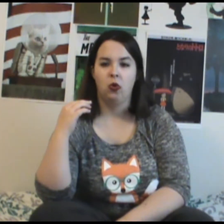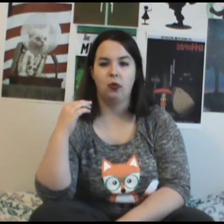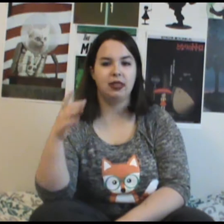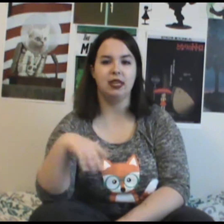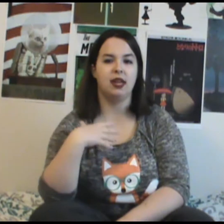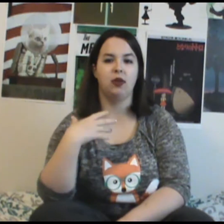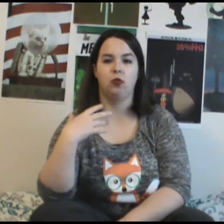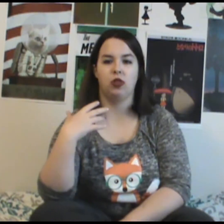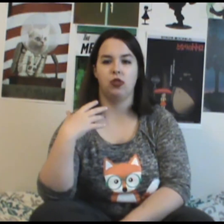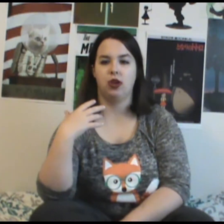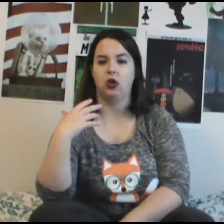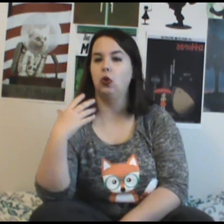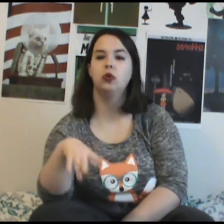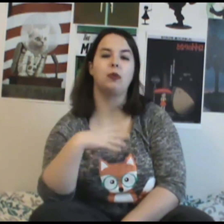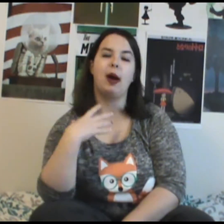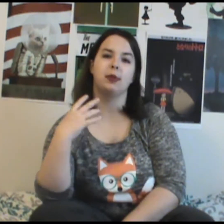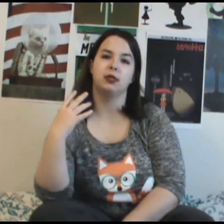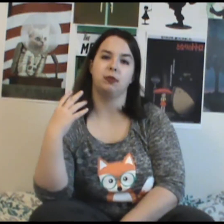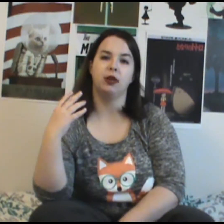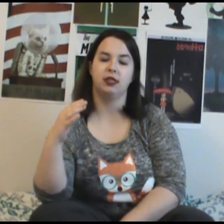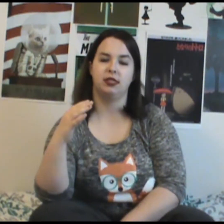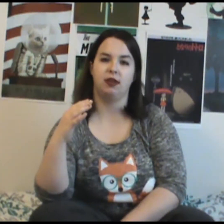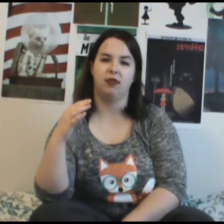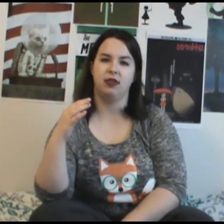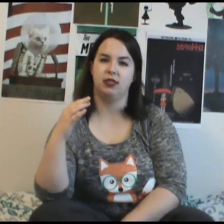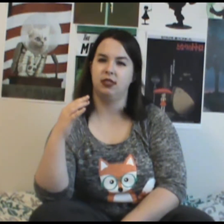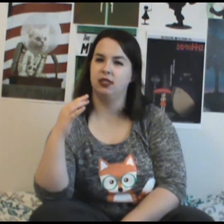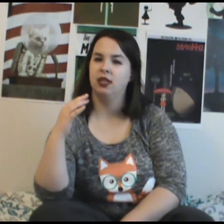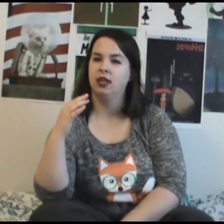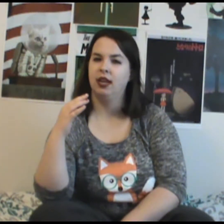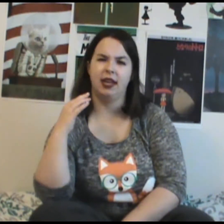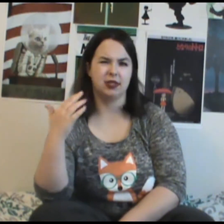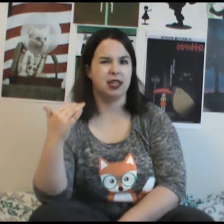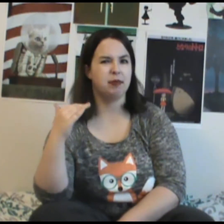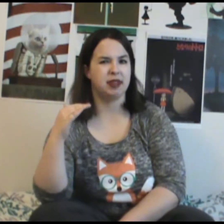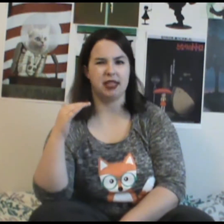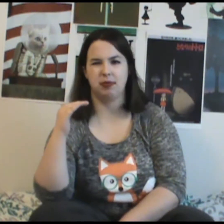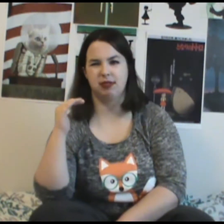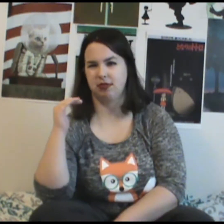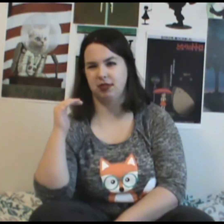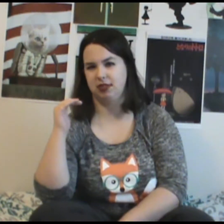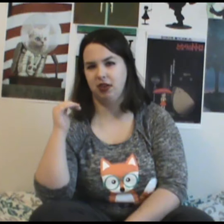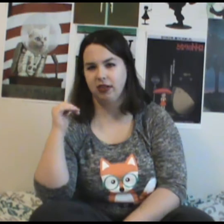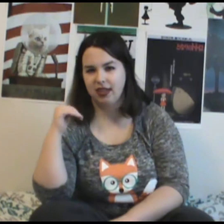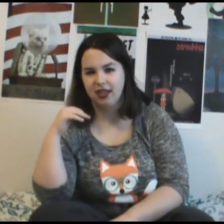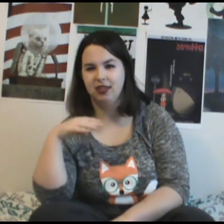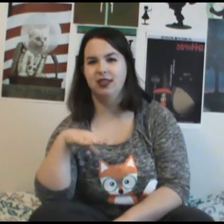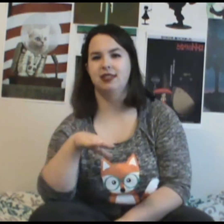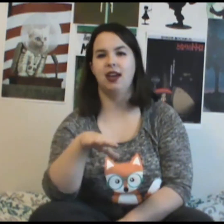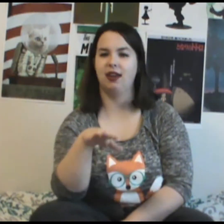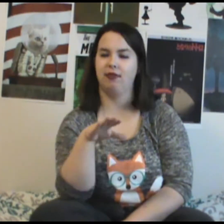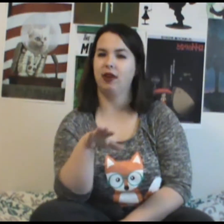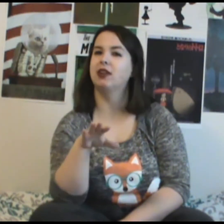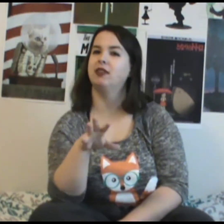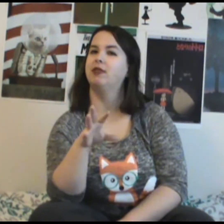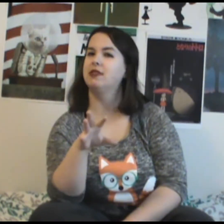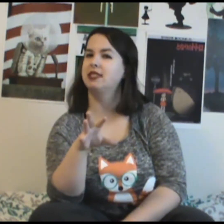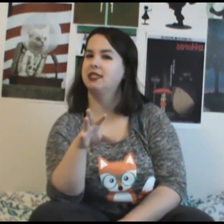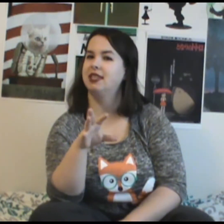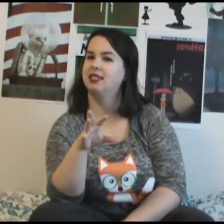what they did with like who the robbers were and stuff was interesting, but that's where it sort of started to get into this line of very confusingness